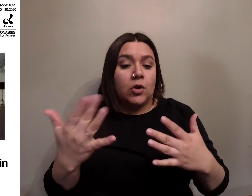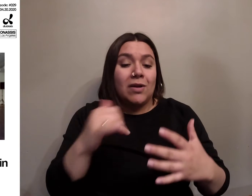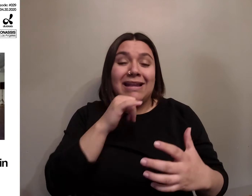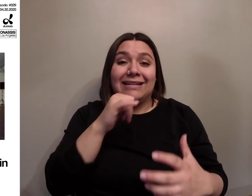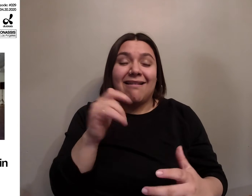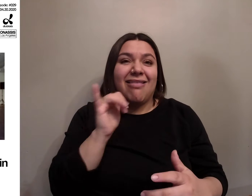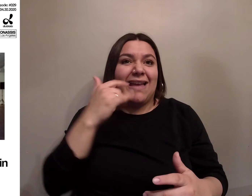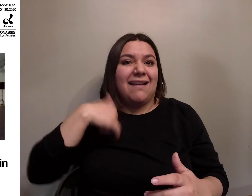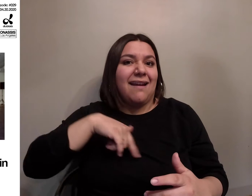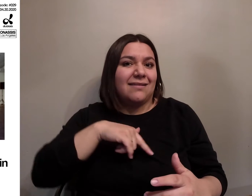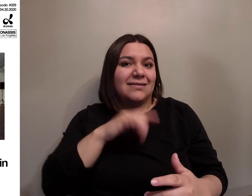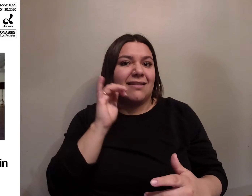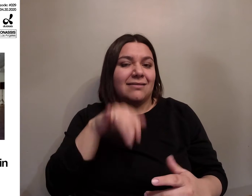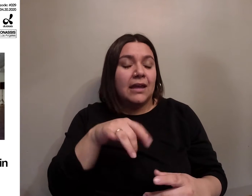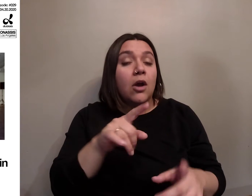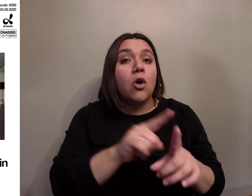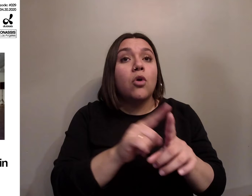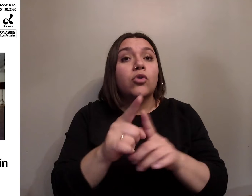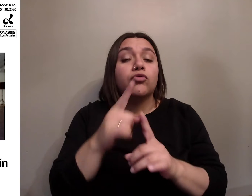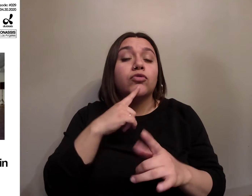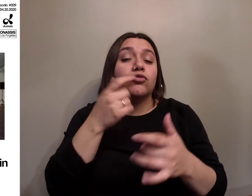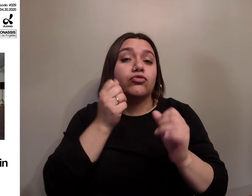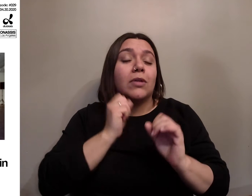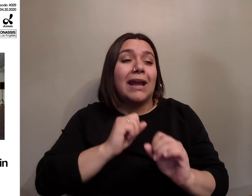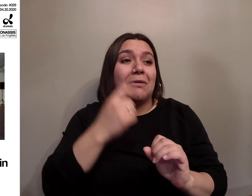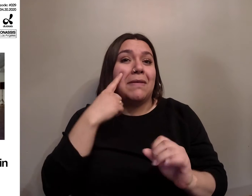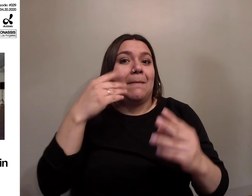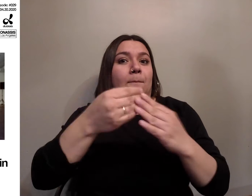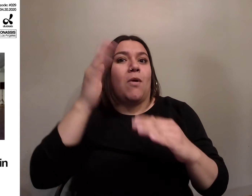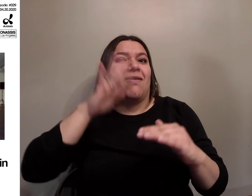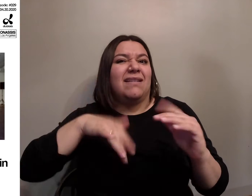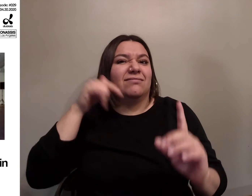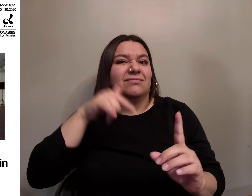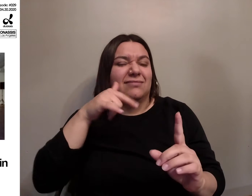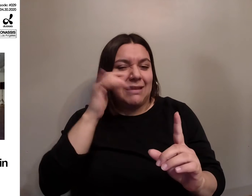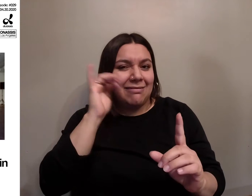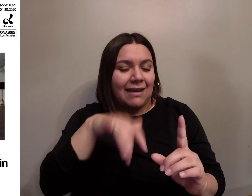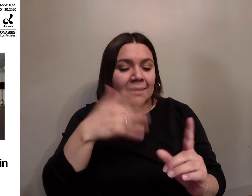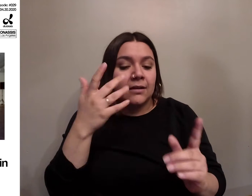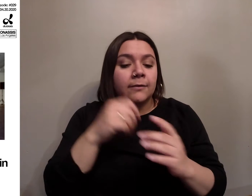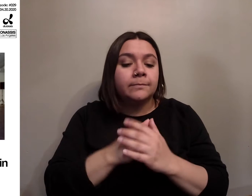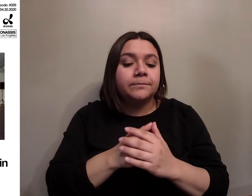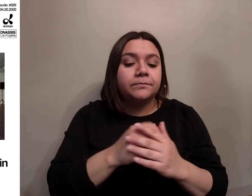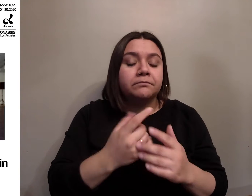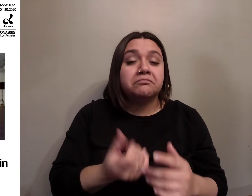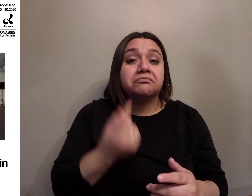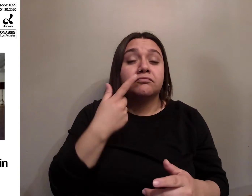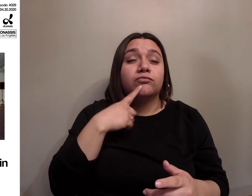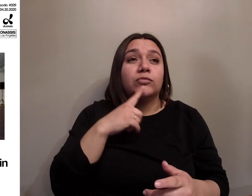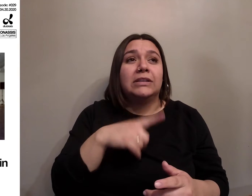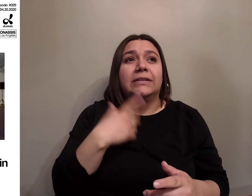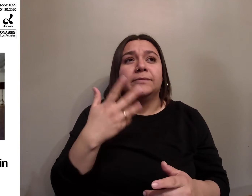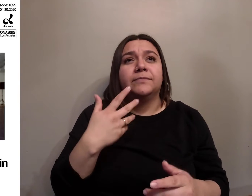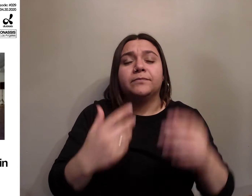not like us, and really kind of try to think beyond that, and really kind